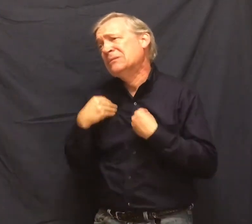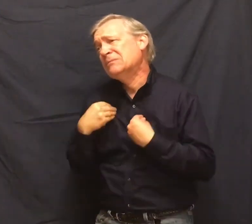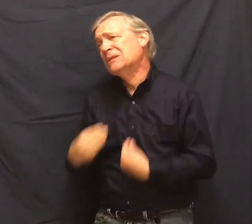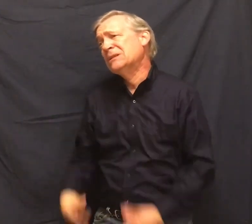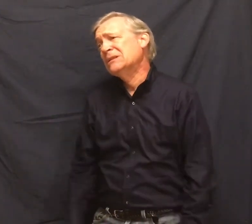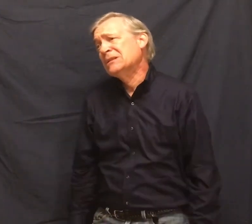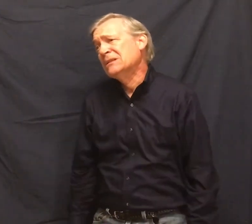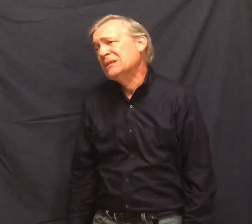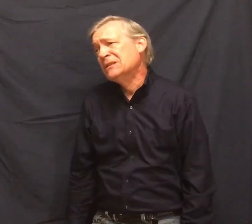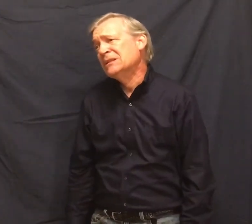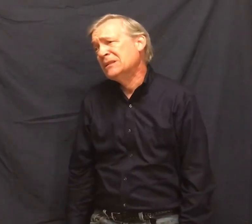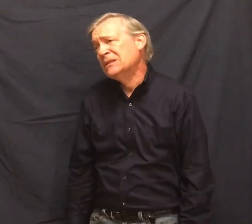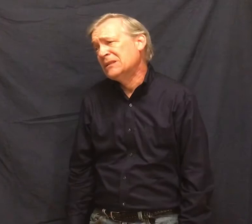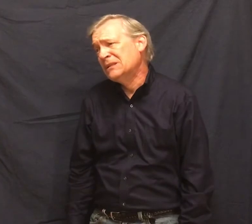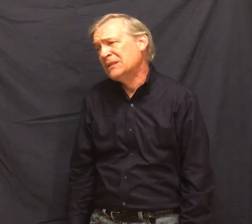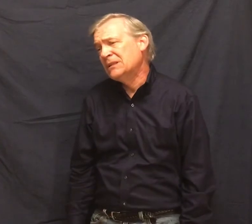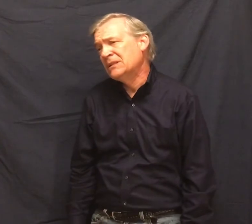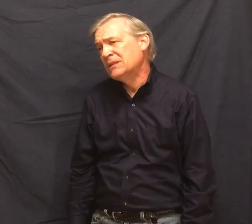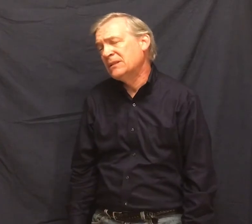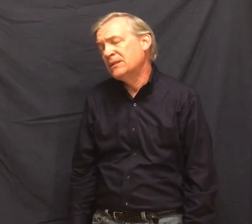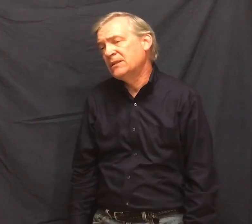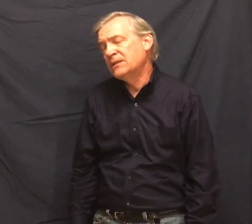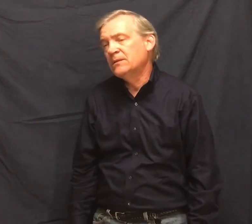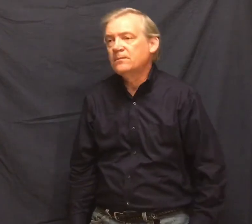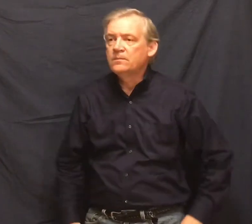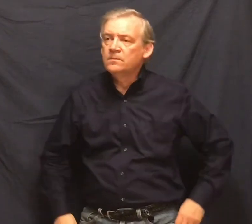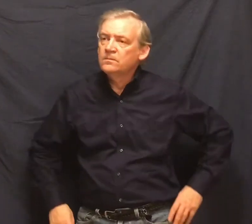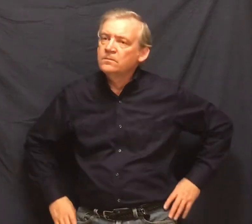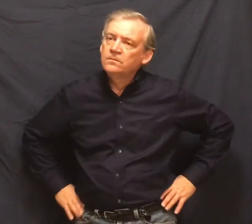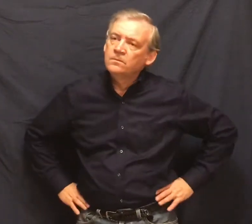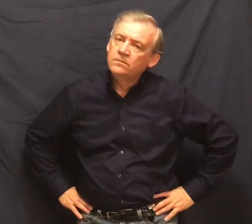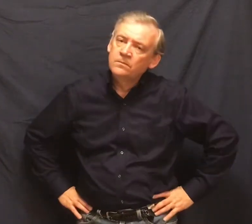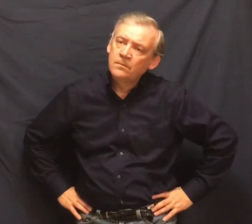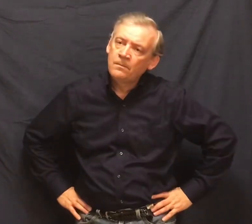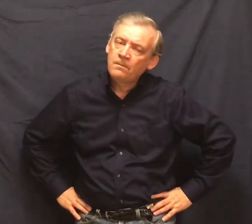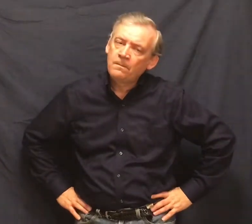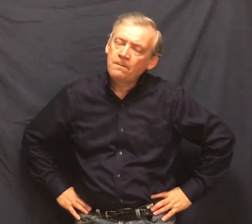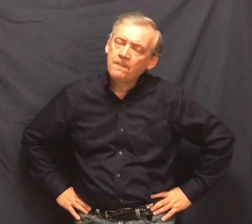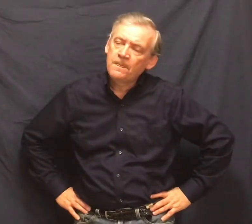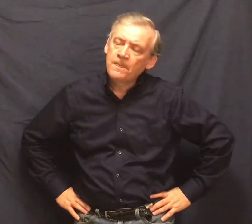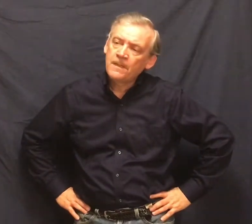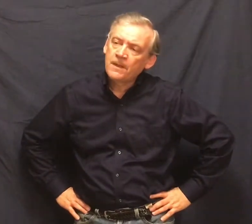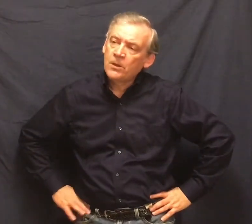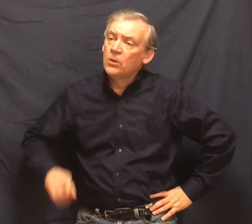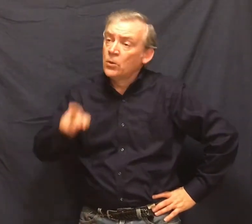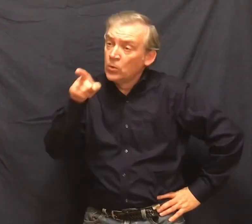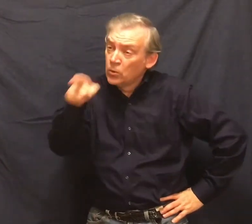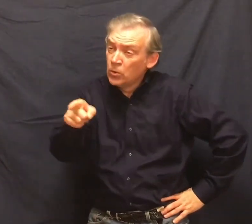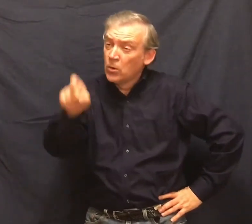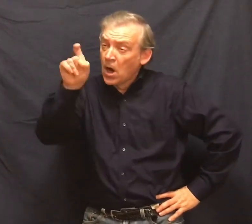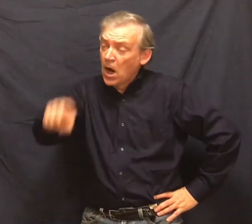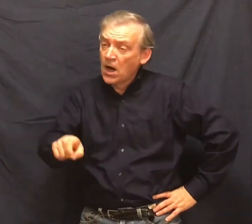George said, "You get right up and take this pup back to the nest. He gotta sleep with his mother. You want to kill him?"